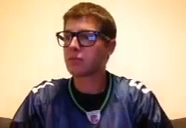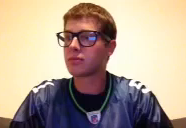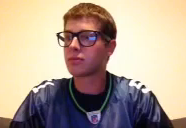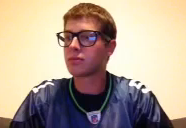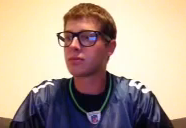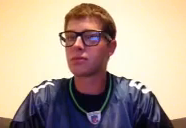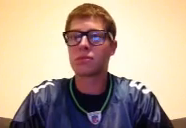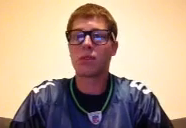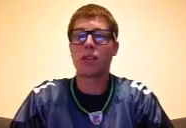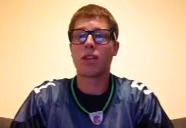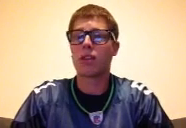King.